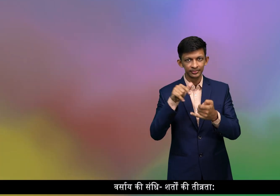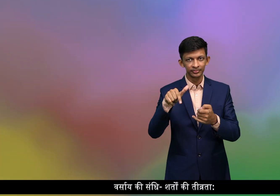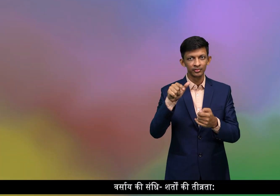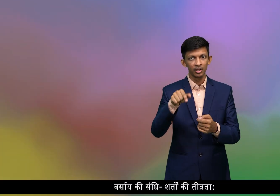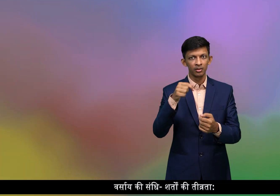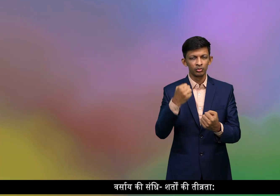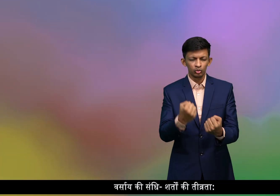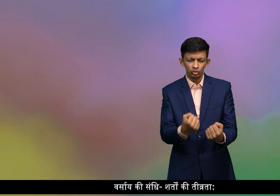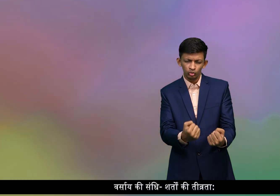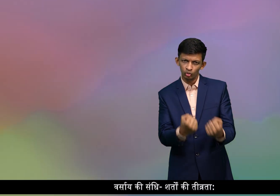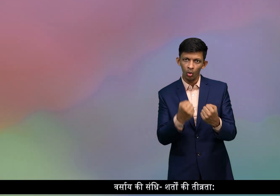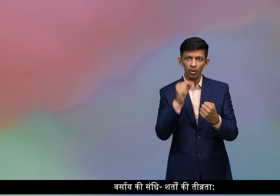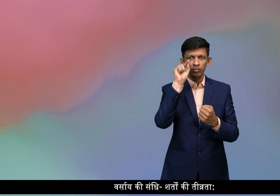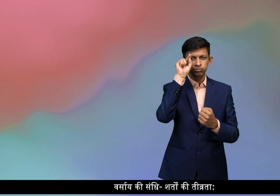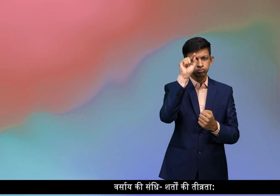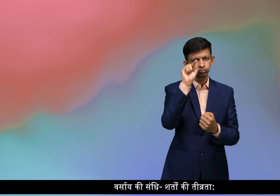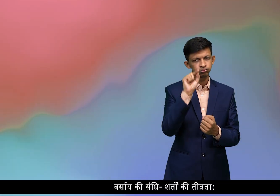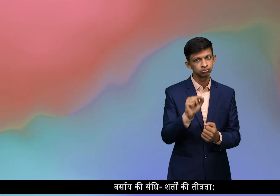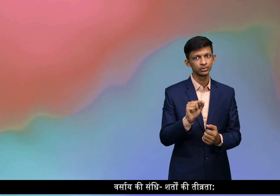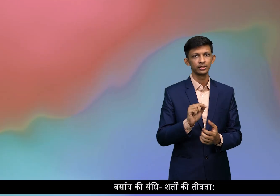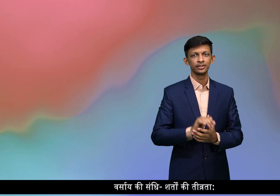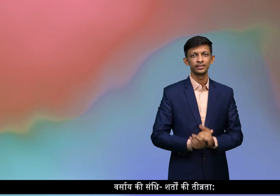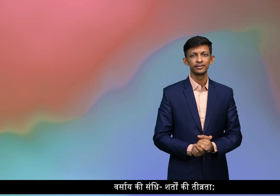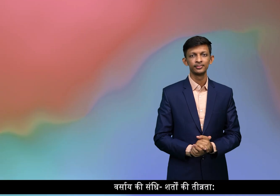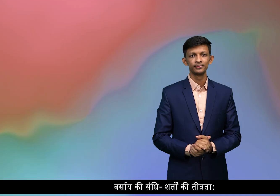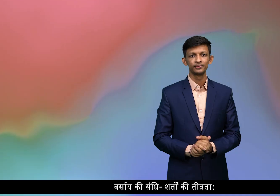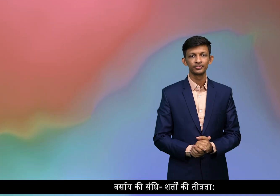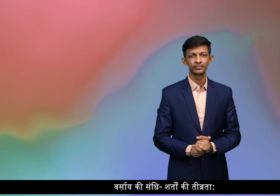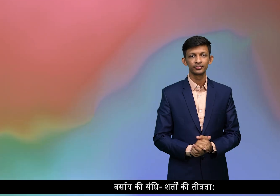Intensity of the terms.